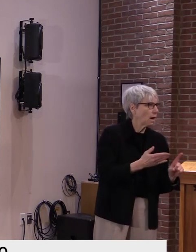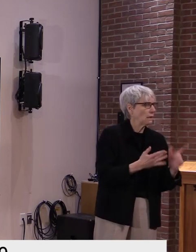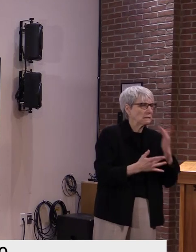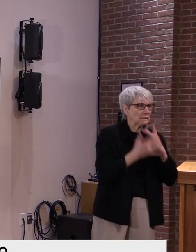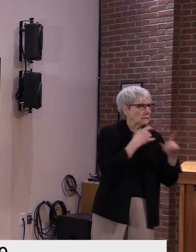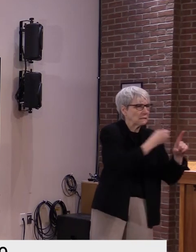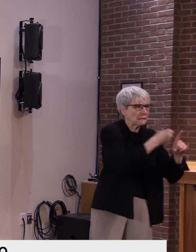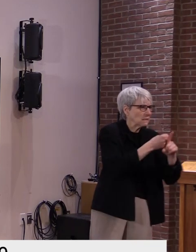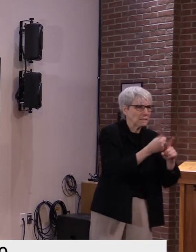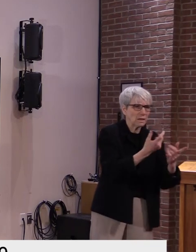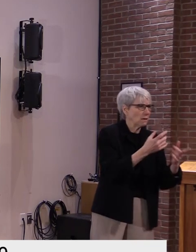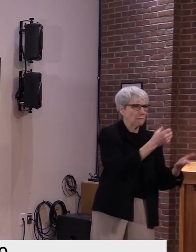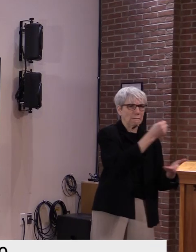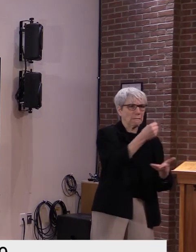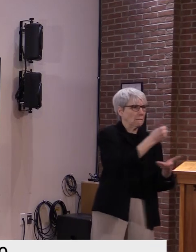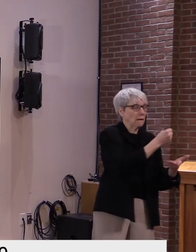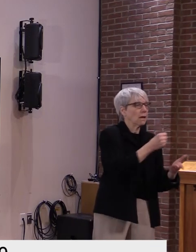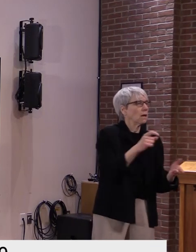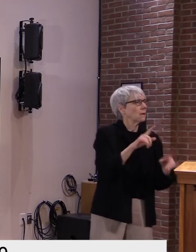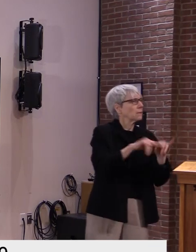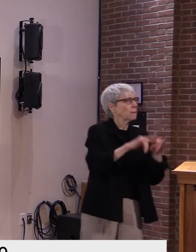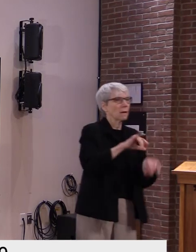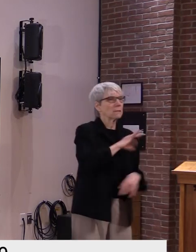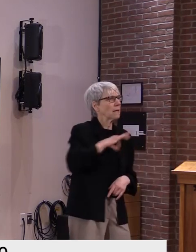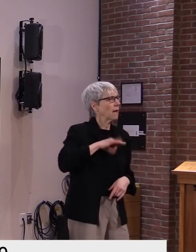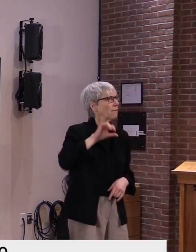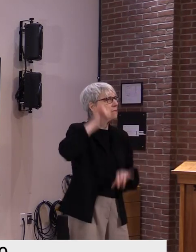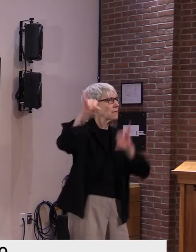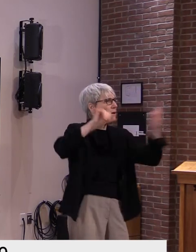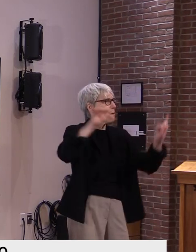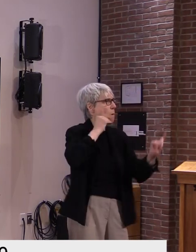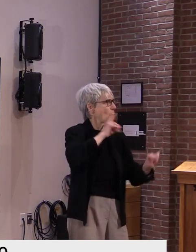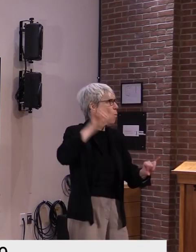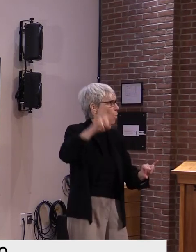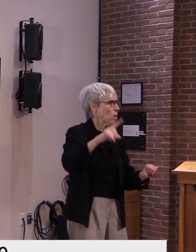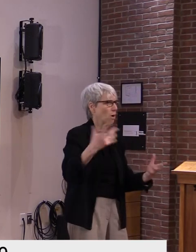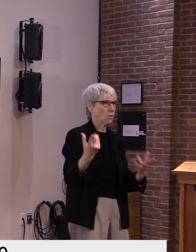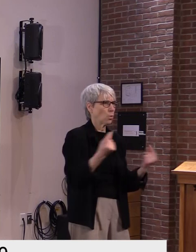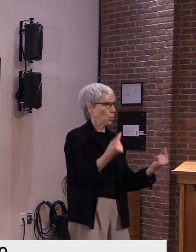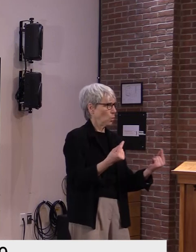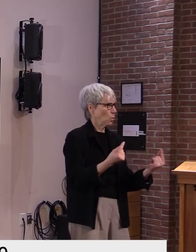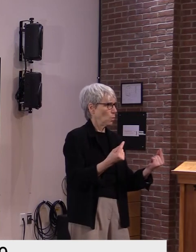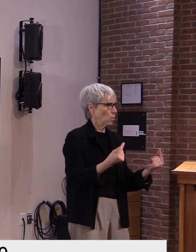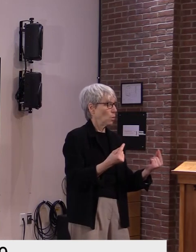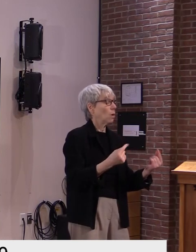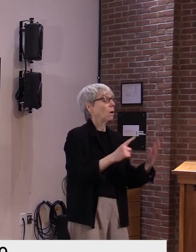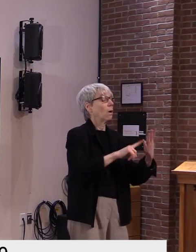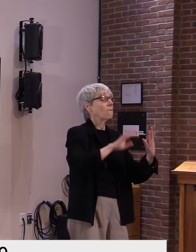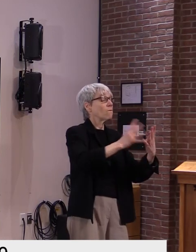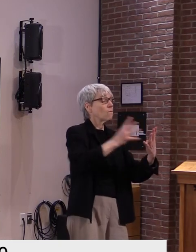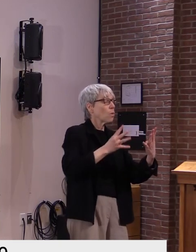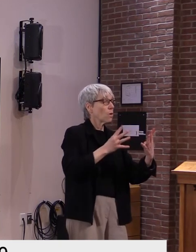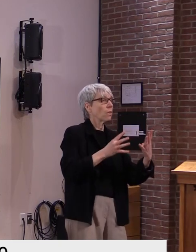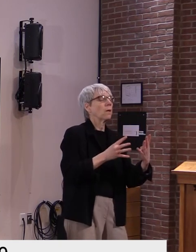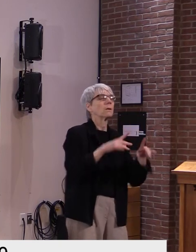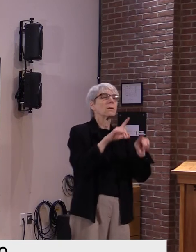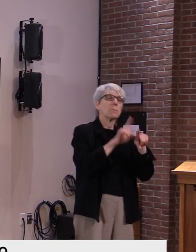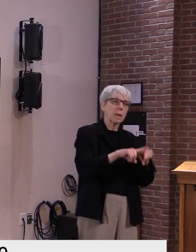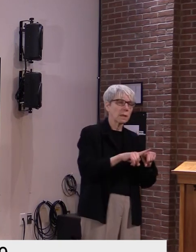sometimes it's just the geographic arrangement of the facilities. Some of the ones that have patients separated by